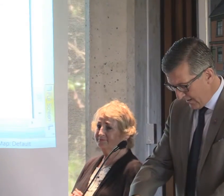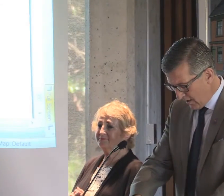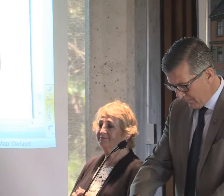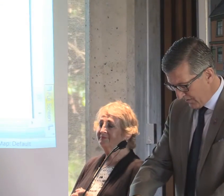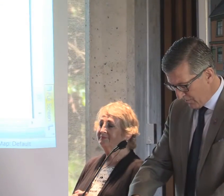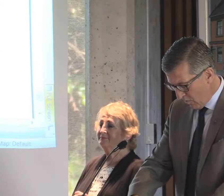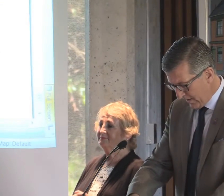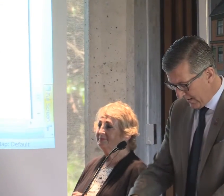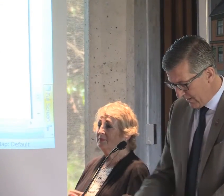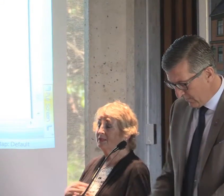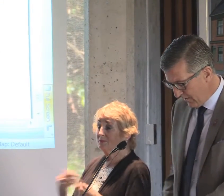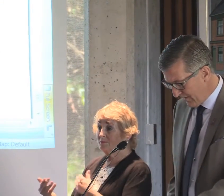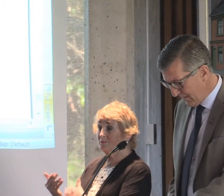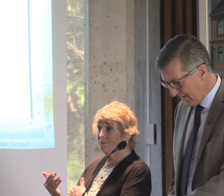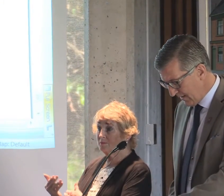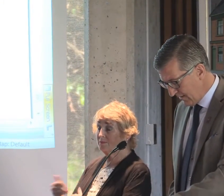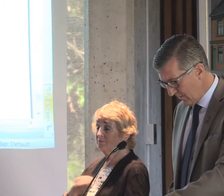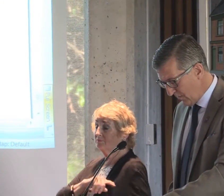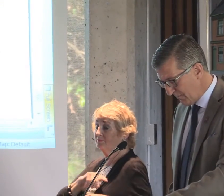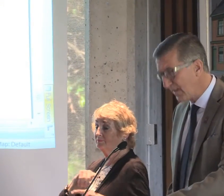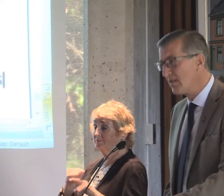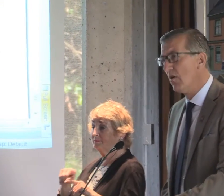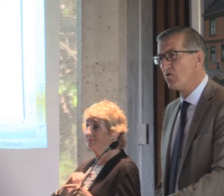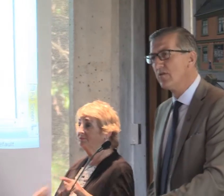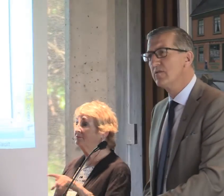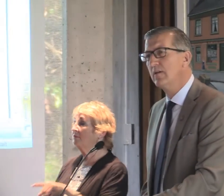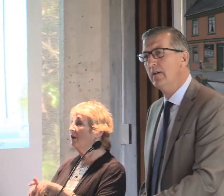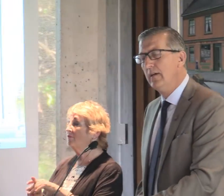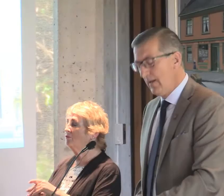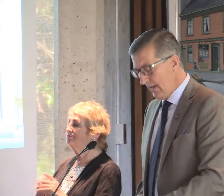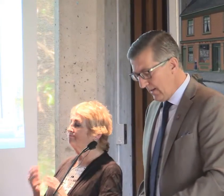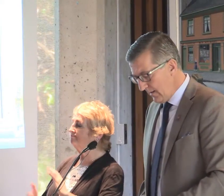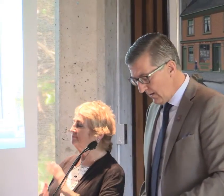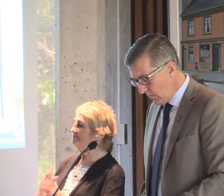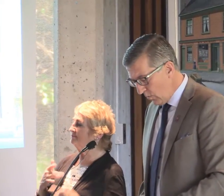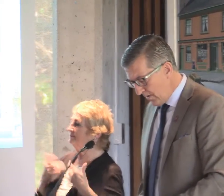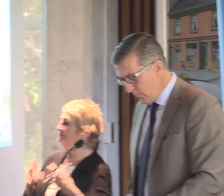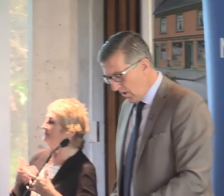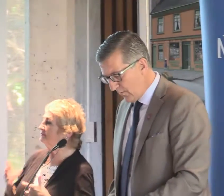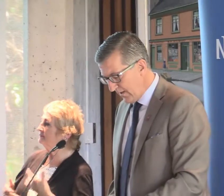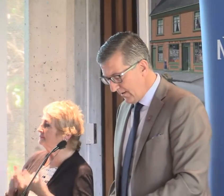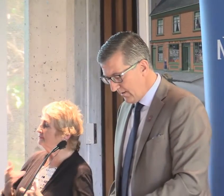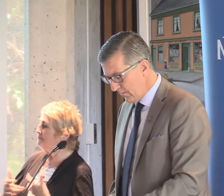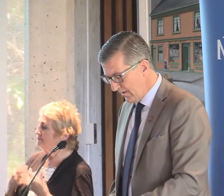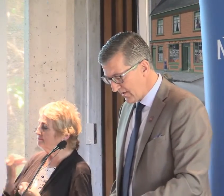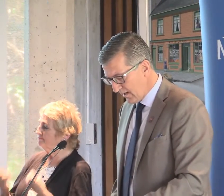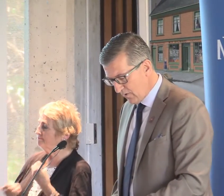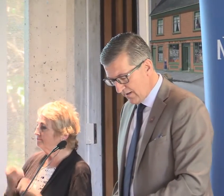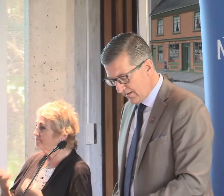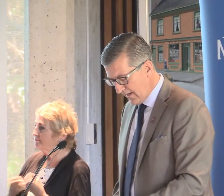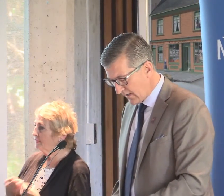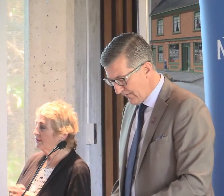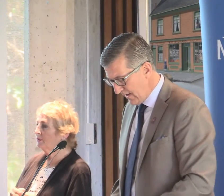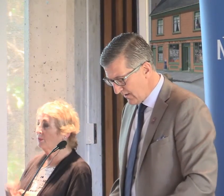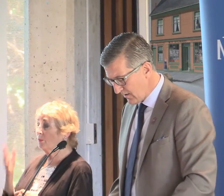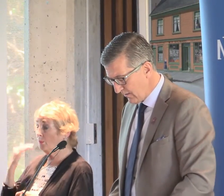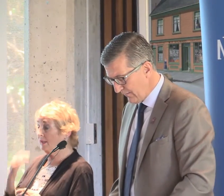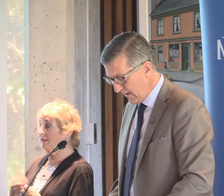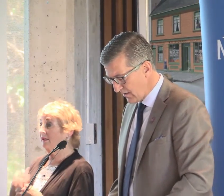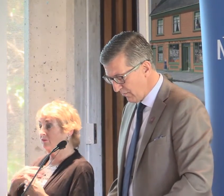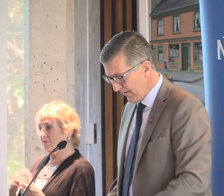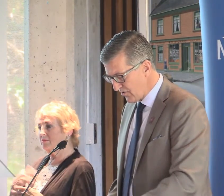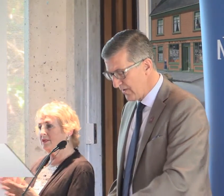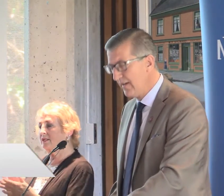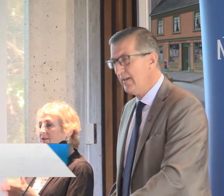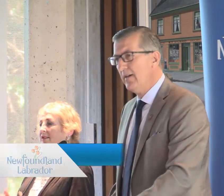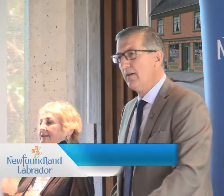However, I come this morning with mixed emotions. One, while we celebrate the next phase of